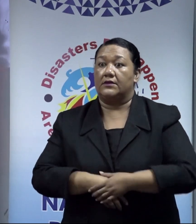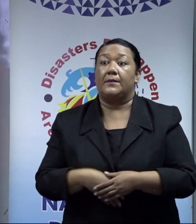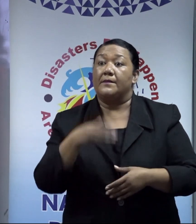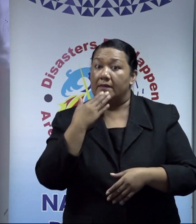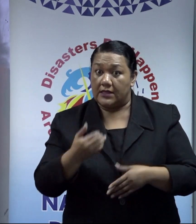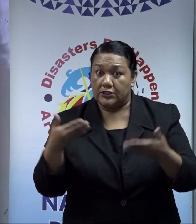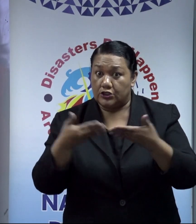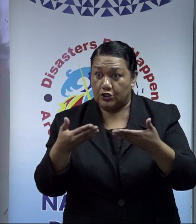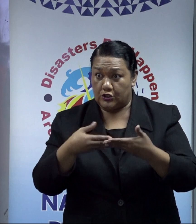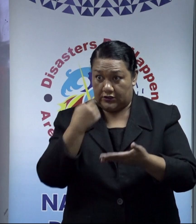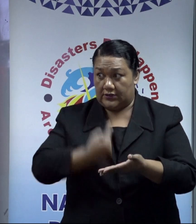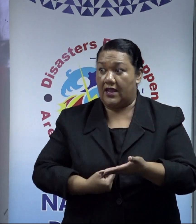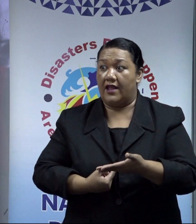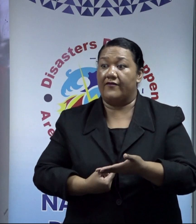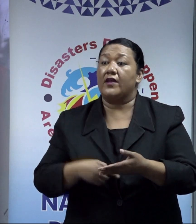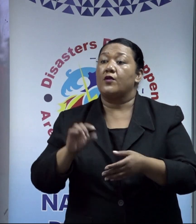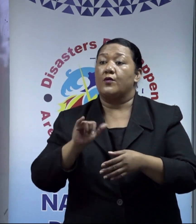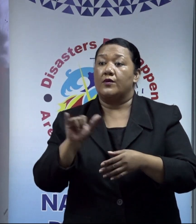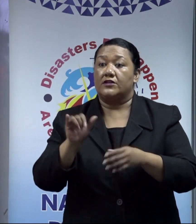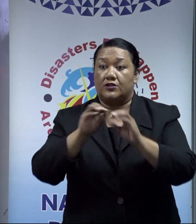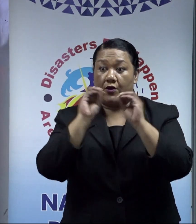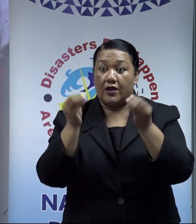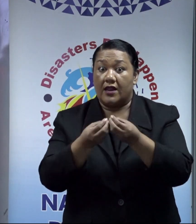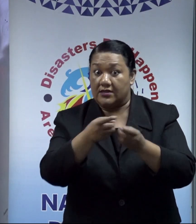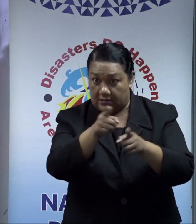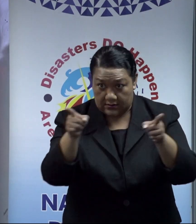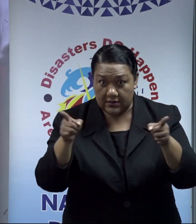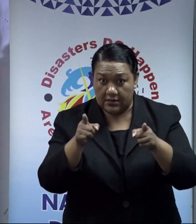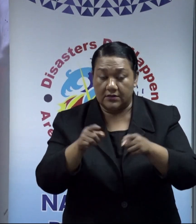You know yourself and which organization you